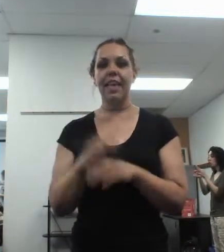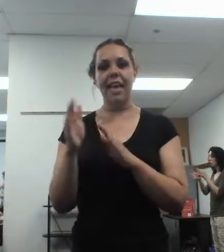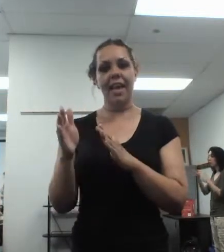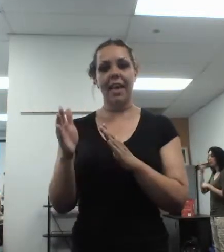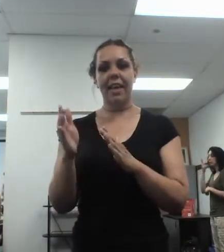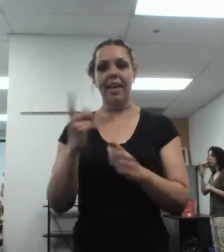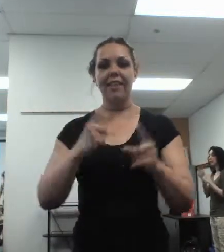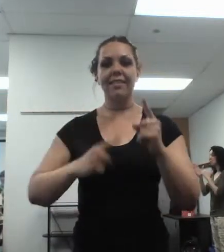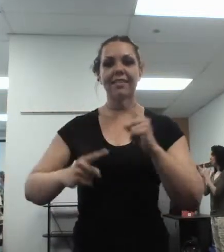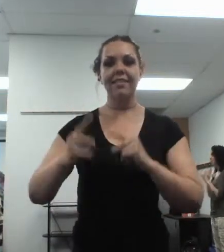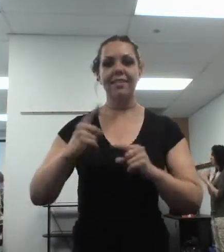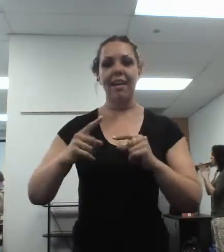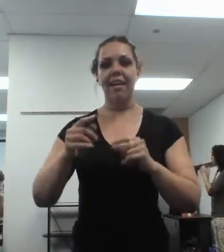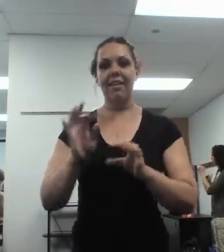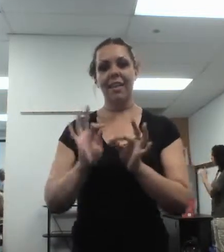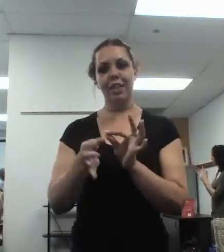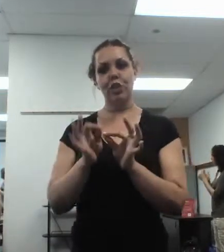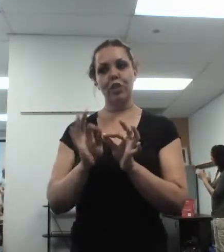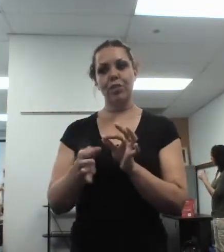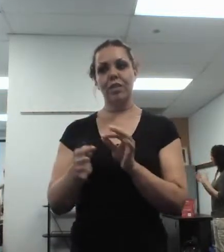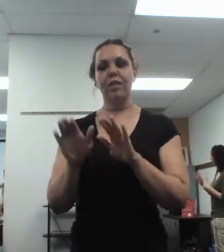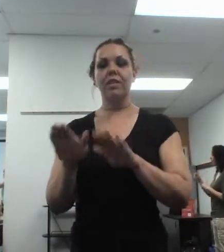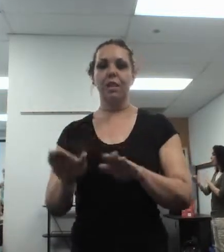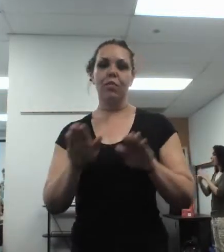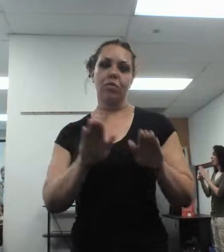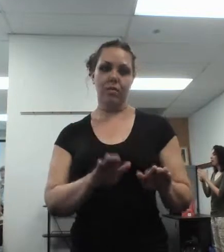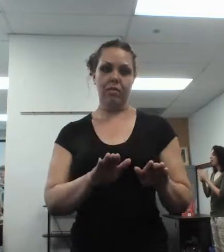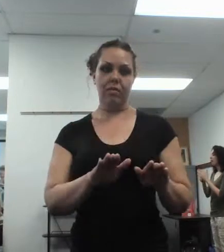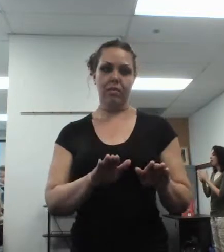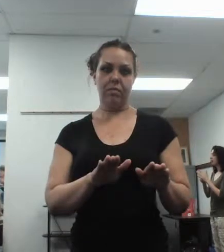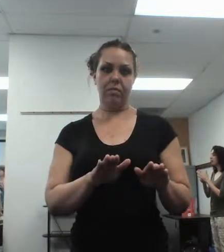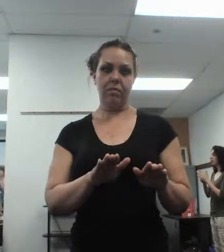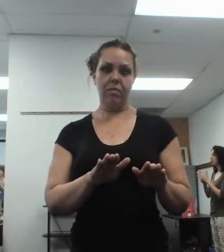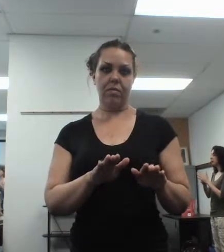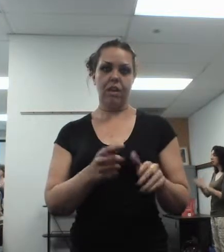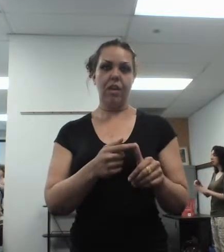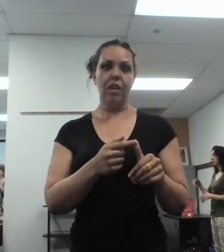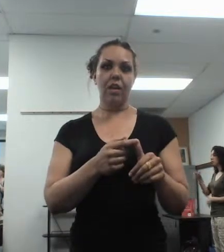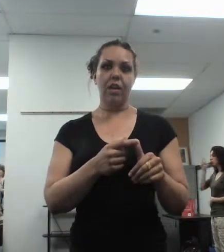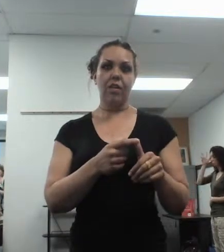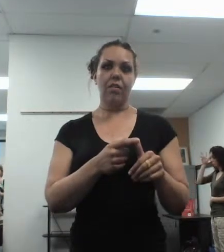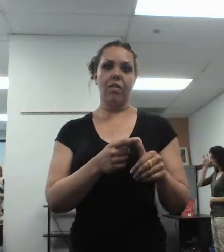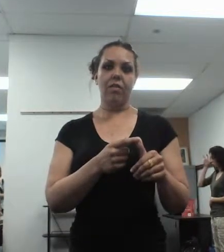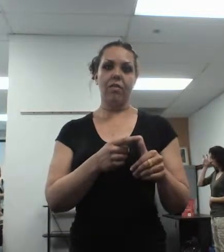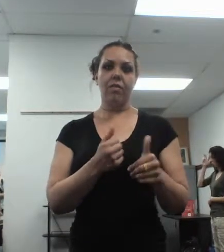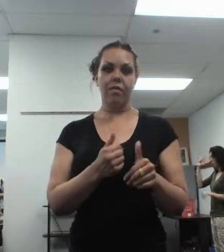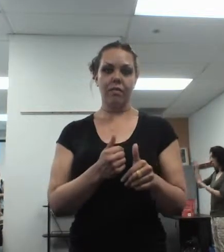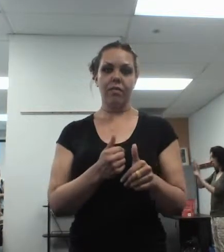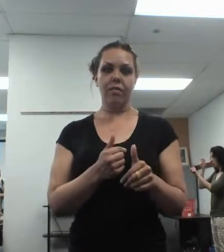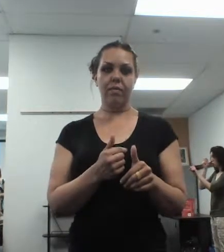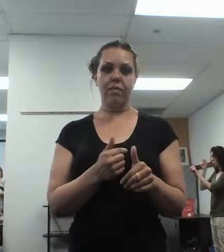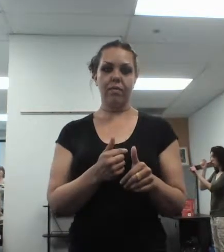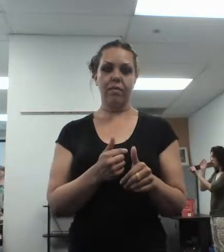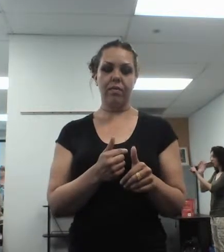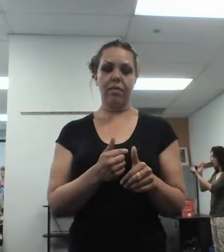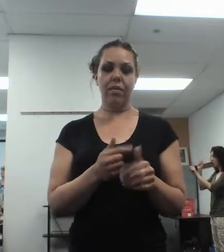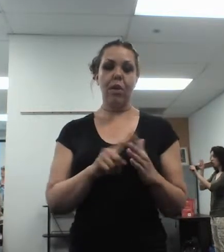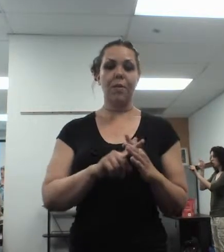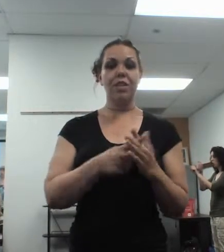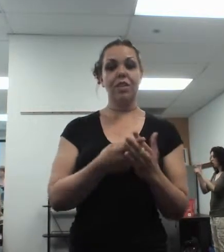Meaning, from the target to the source, it's nice and fluid, it's not choppy, there should be no